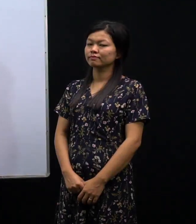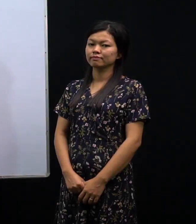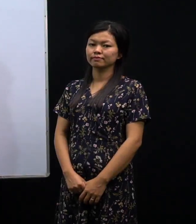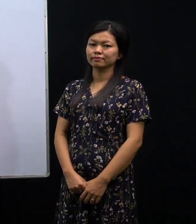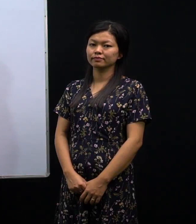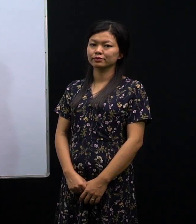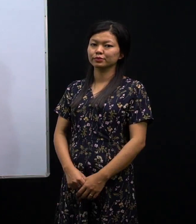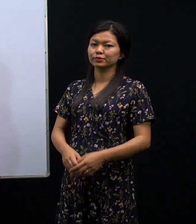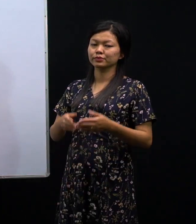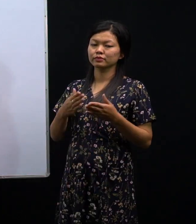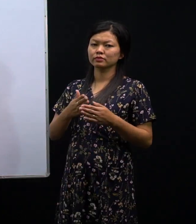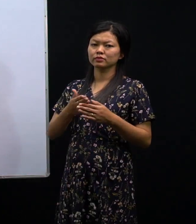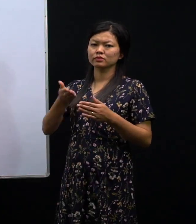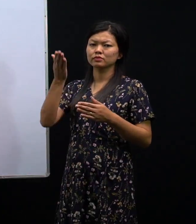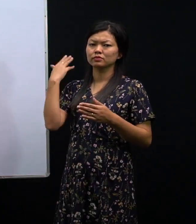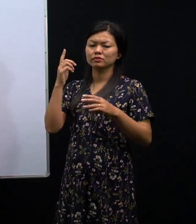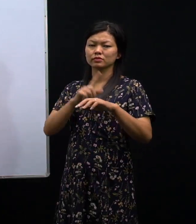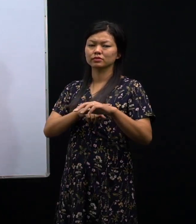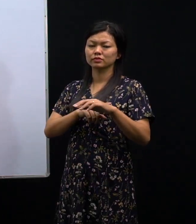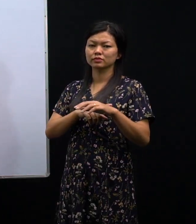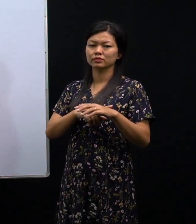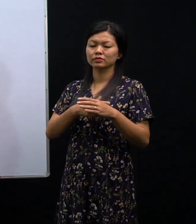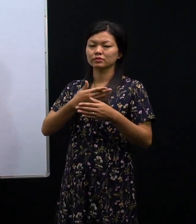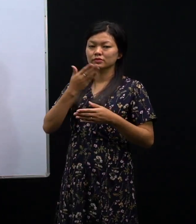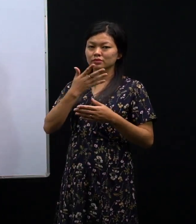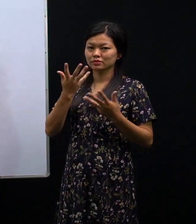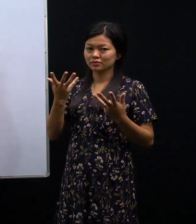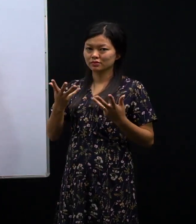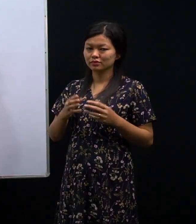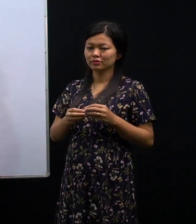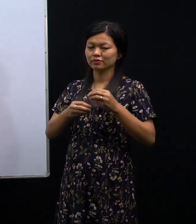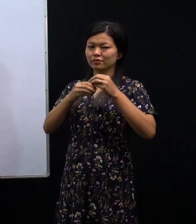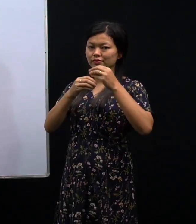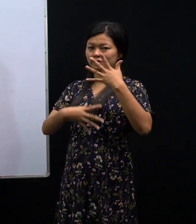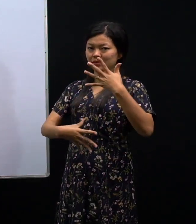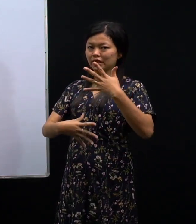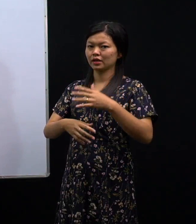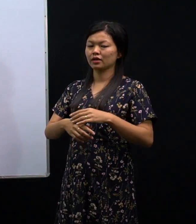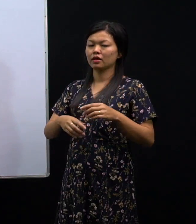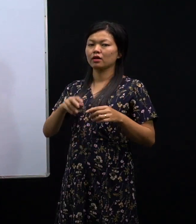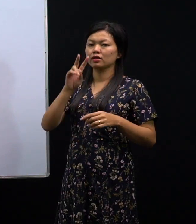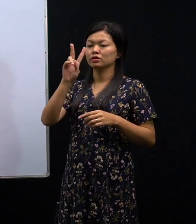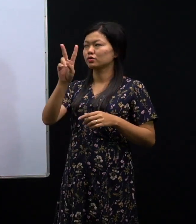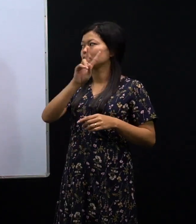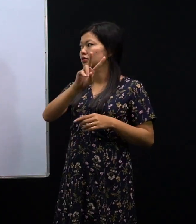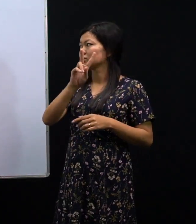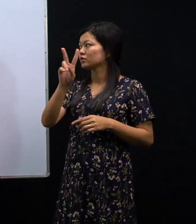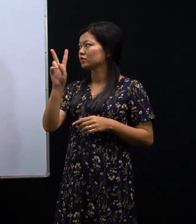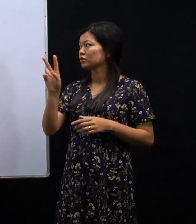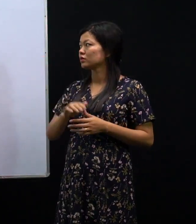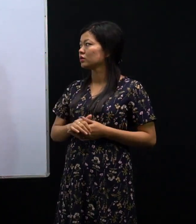Yes. Now look at last time what I told you. This type of expanding, you have to do like this square, this square, this